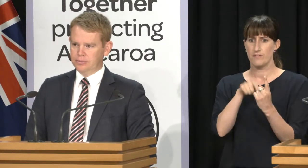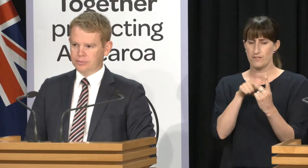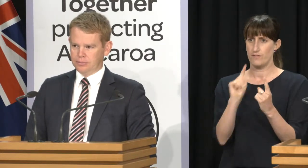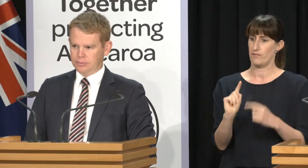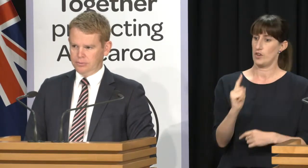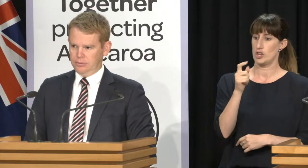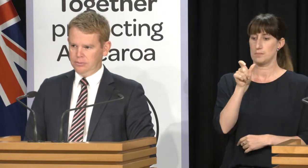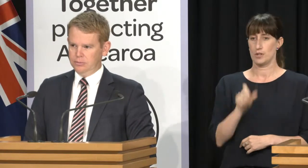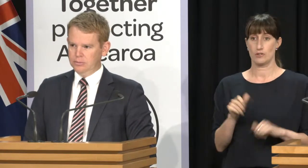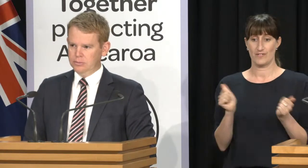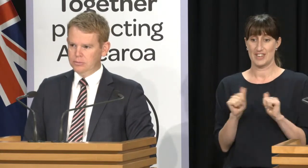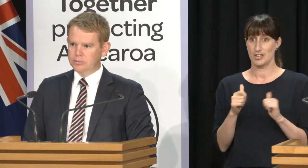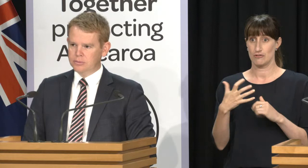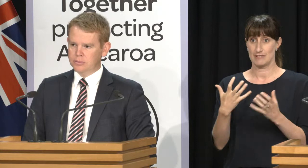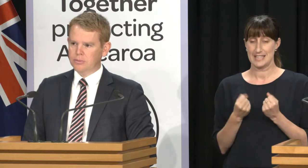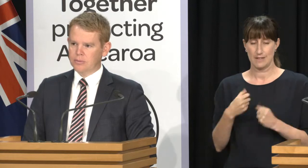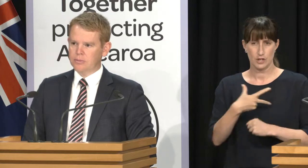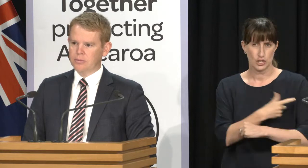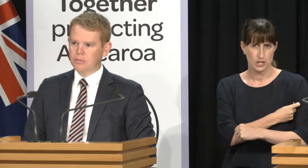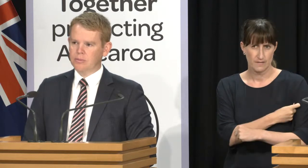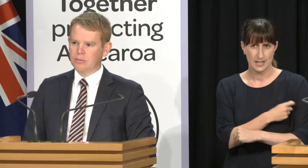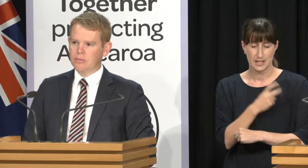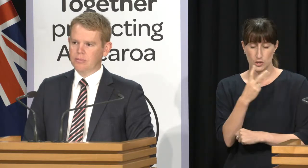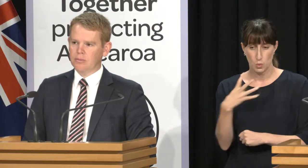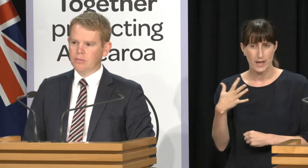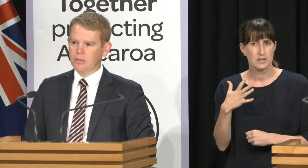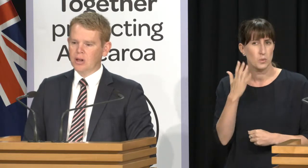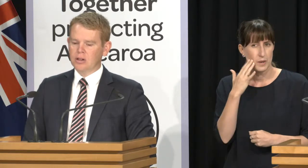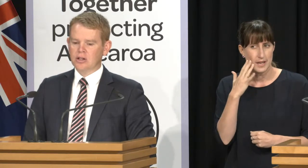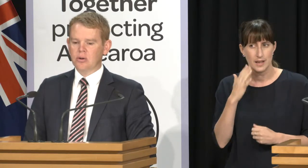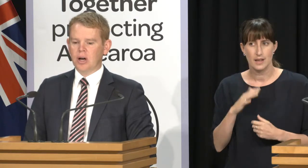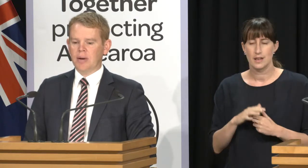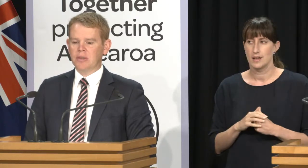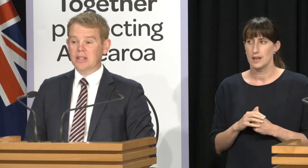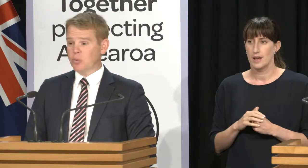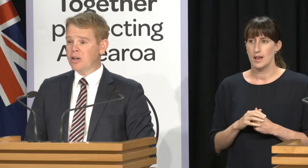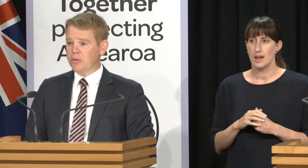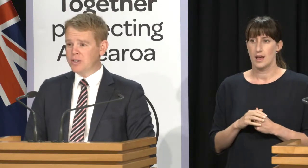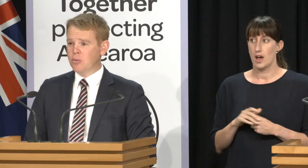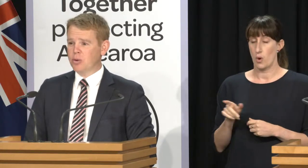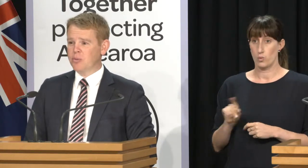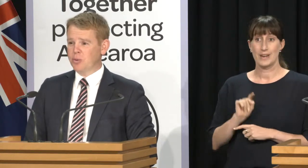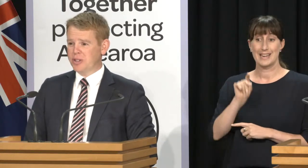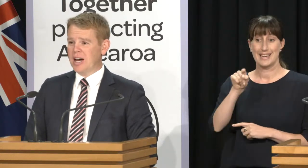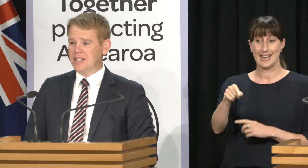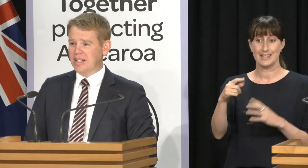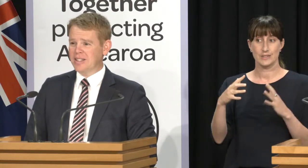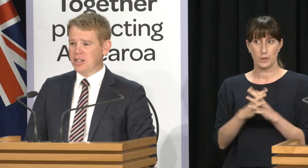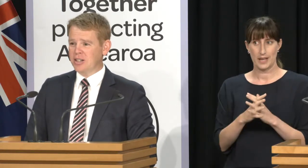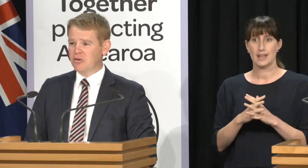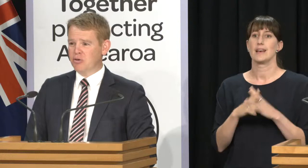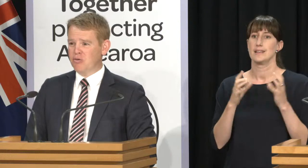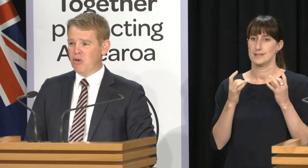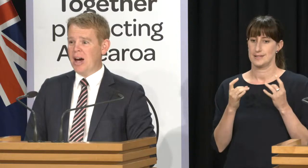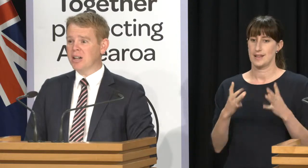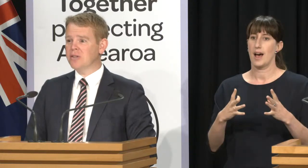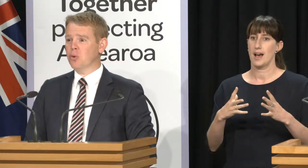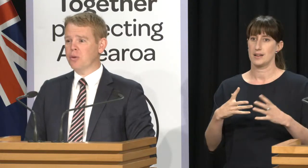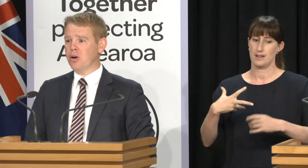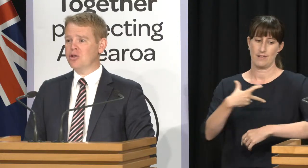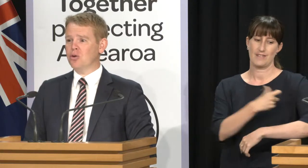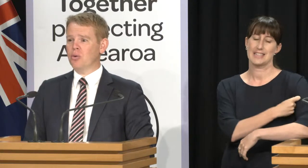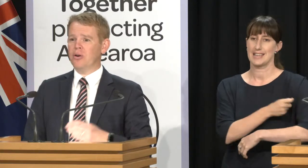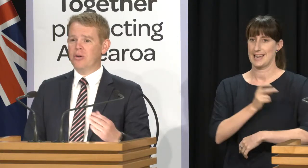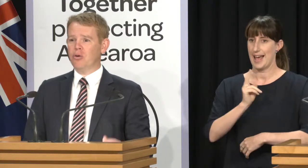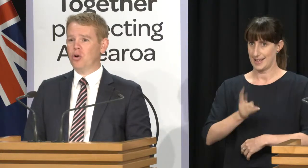jabs? That group have 2 jabs before you then move to the next group? So next week, obviously, we'll start our second round